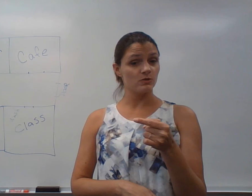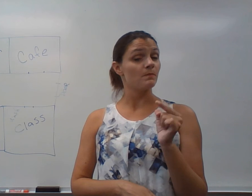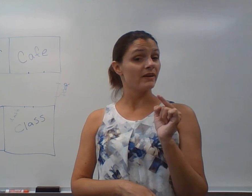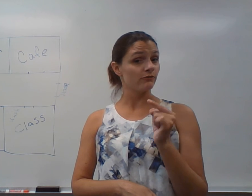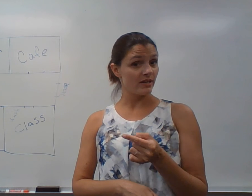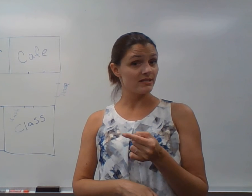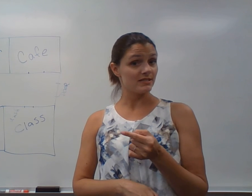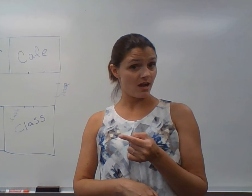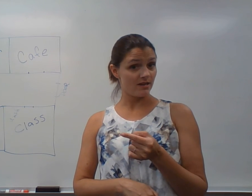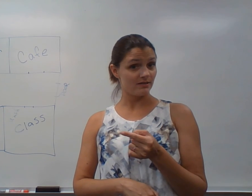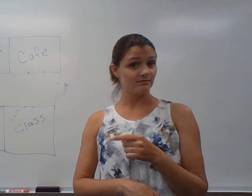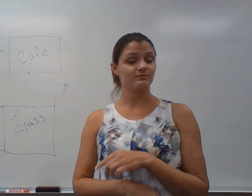my right side.